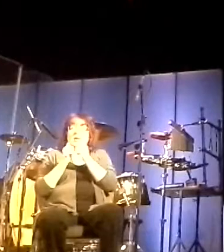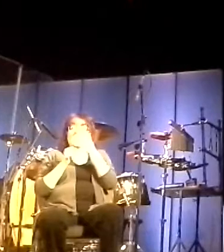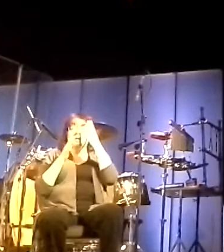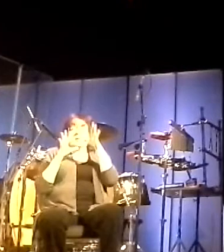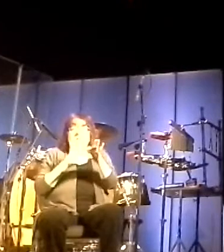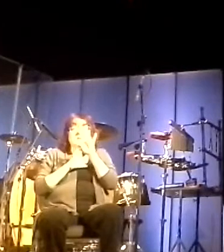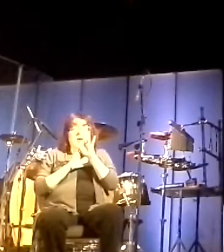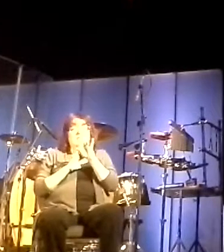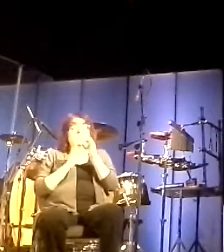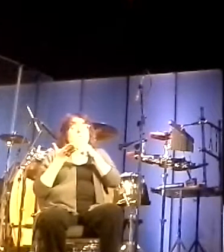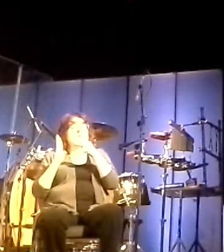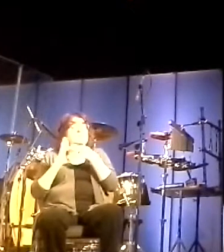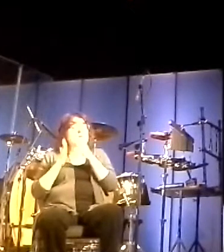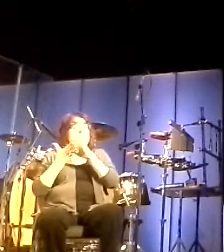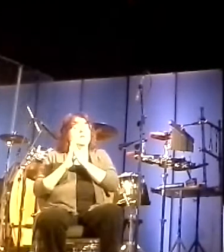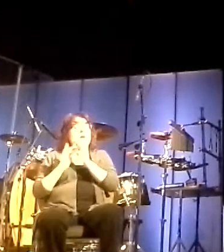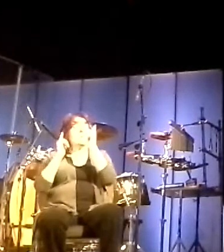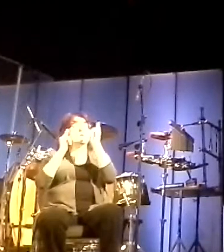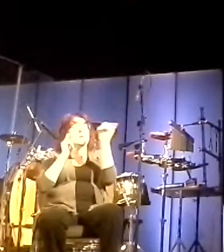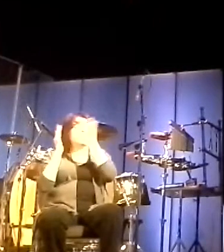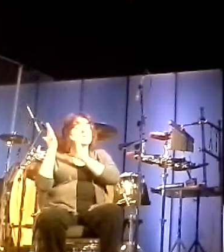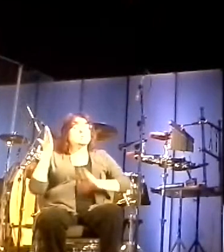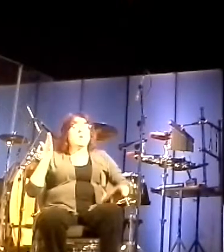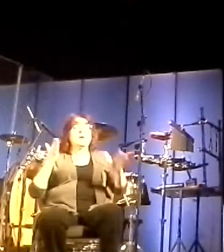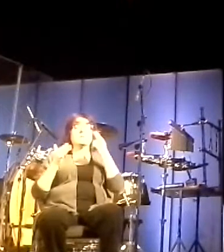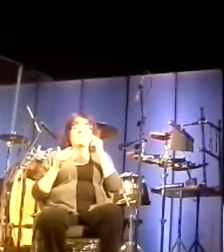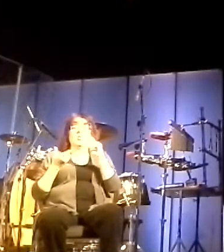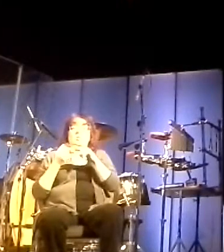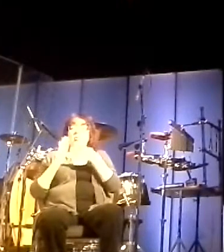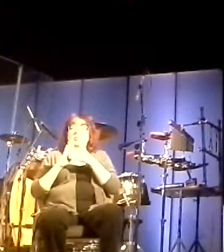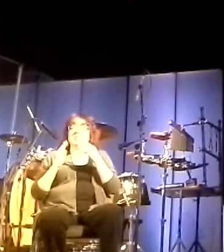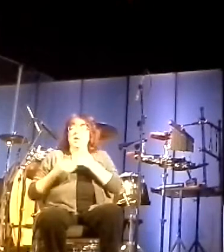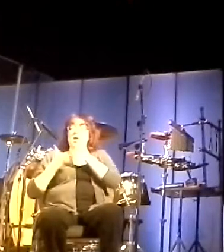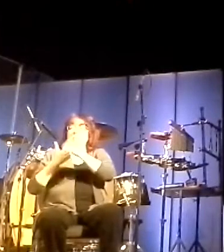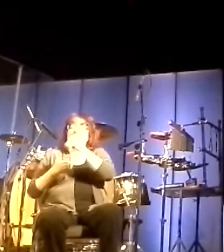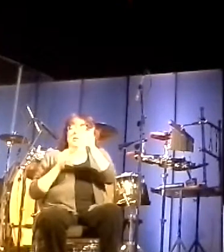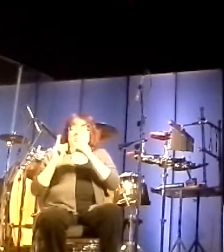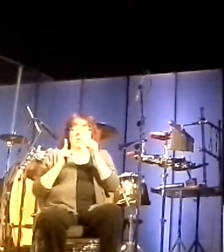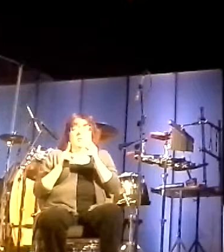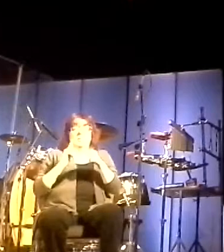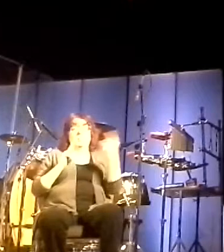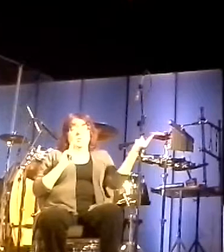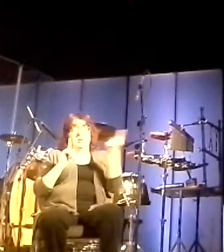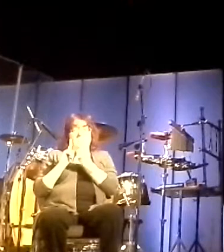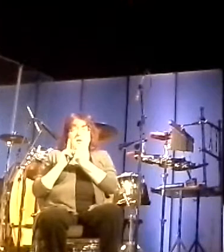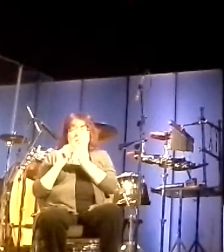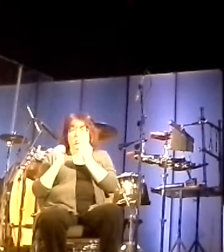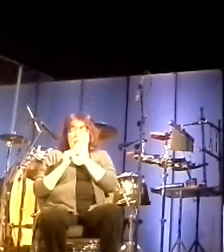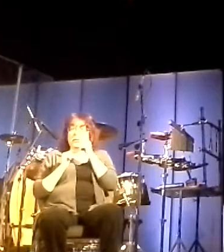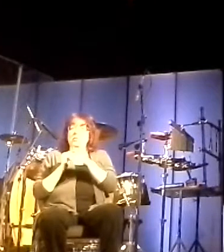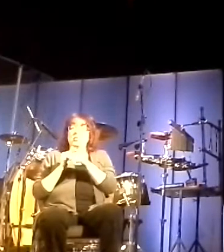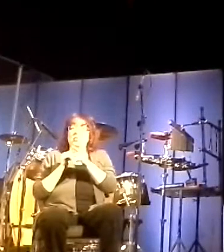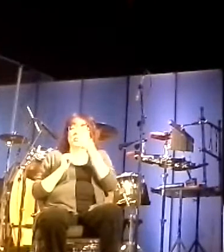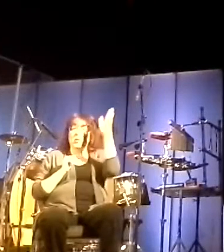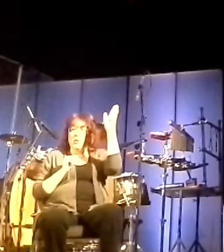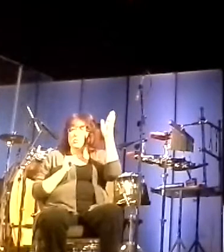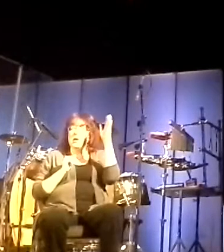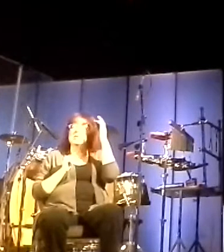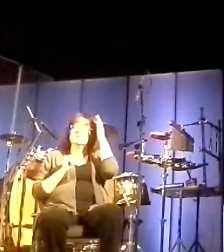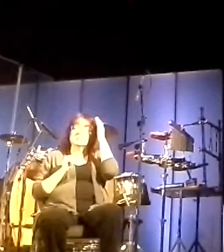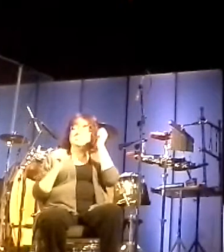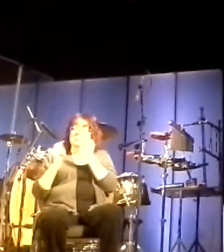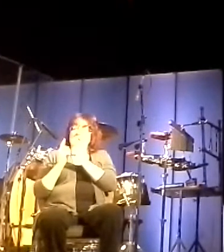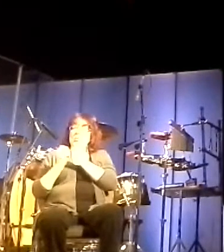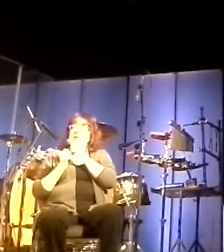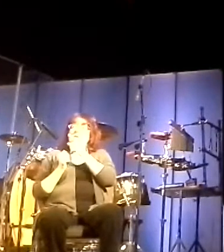help you discover what does it mean to become like Christ and even for the sake of others. So we have some people that are going to come down to where you are, those of you that raised your hand, try